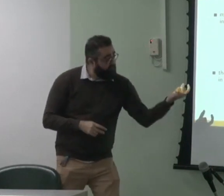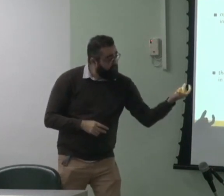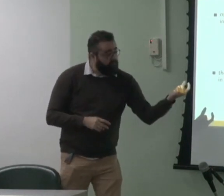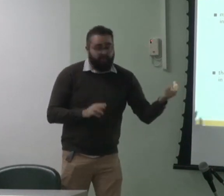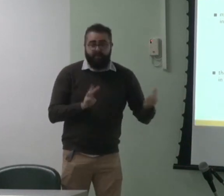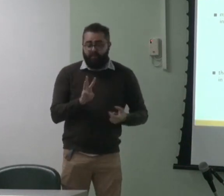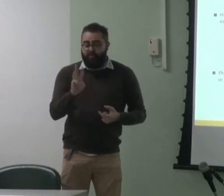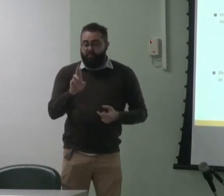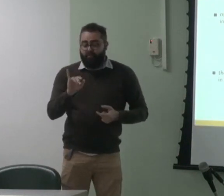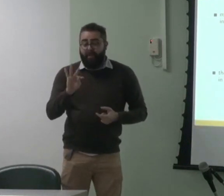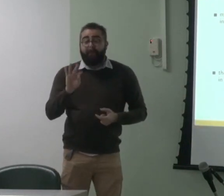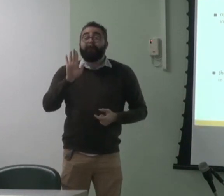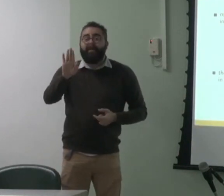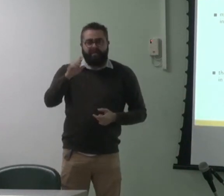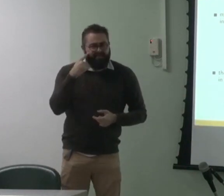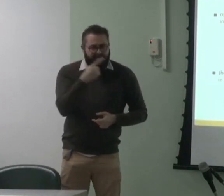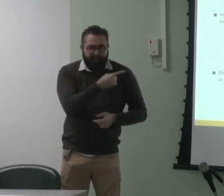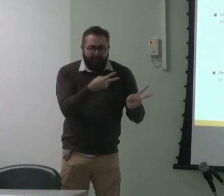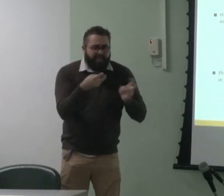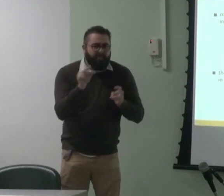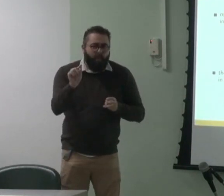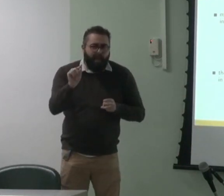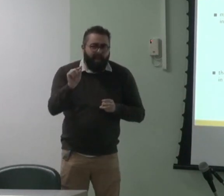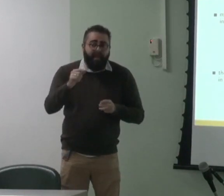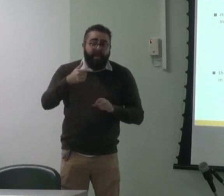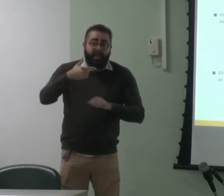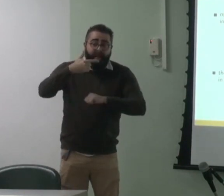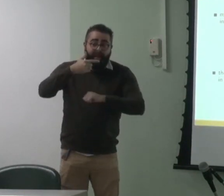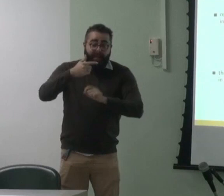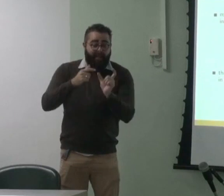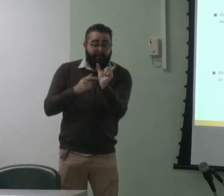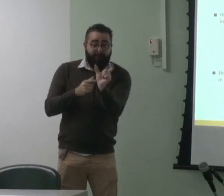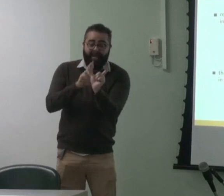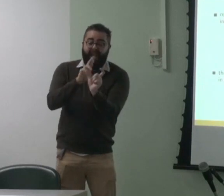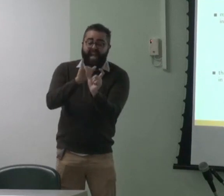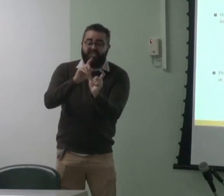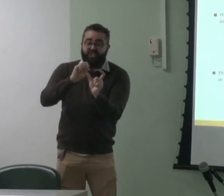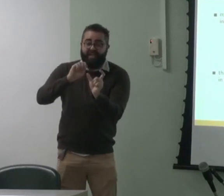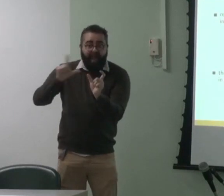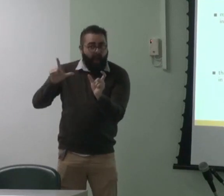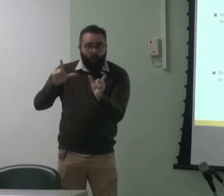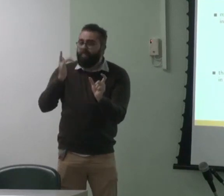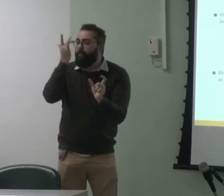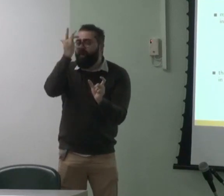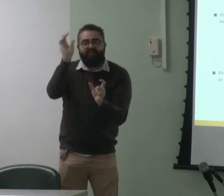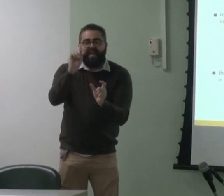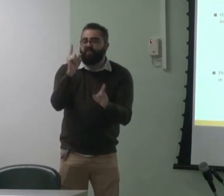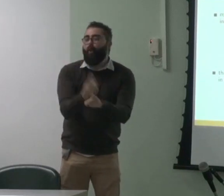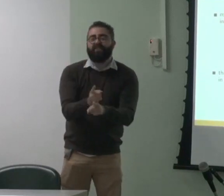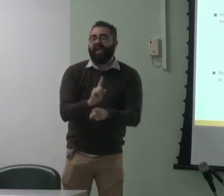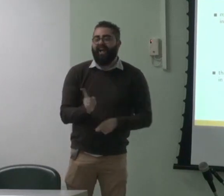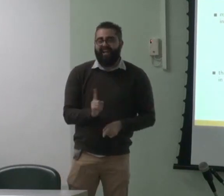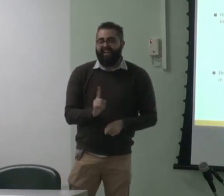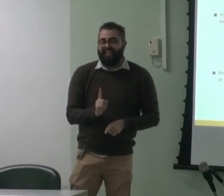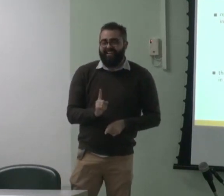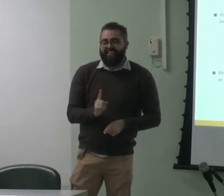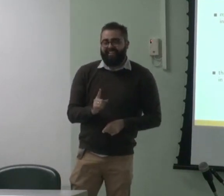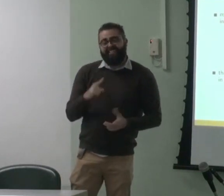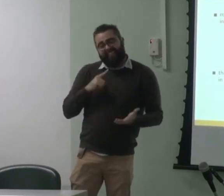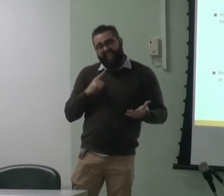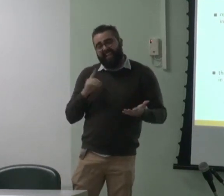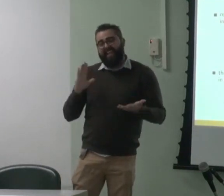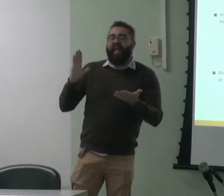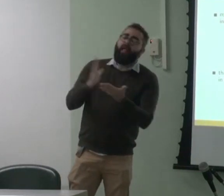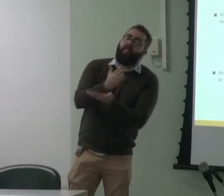to lemmatize negative forms as positive forms, so we can go for written. So we will have written and unwritten as two forms of the